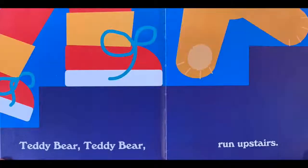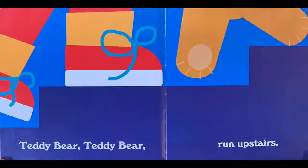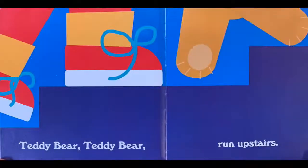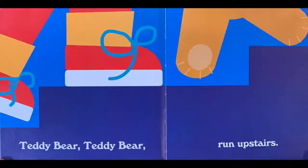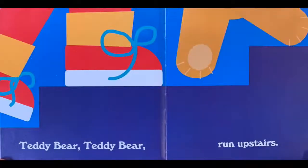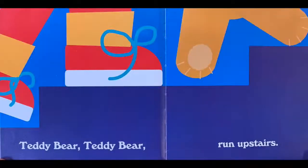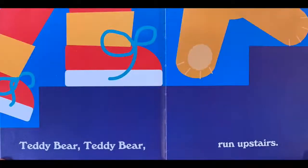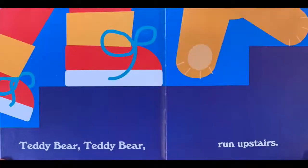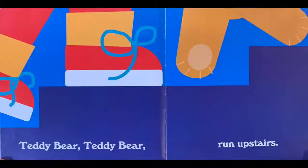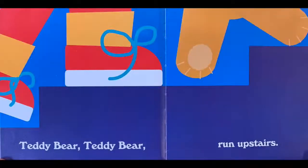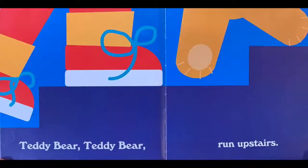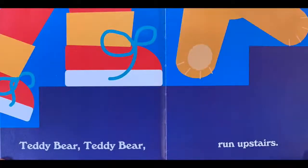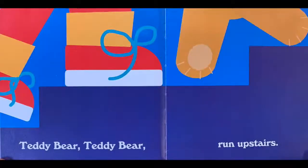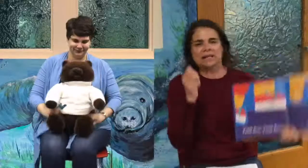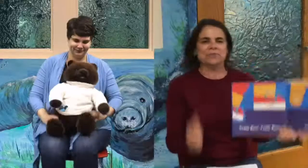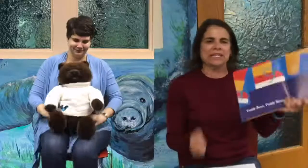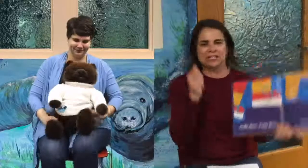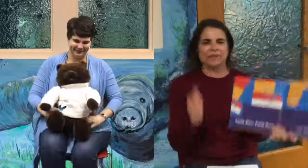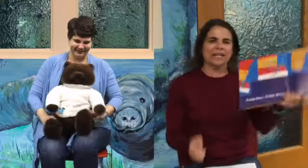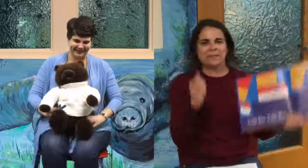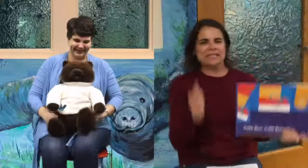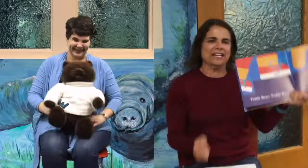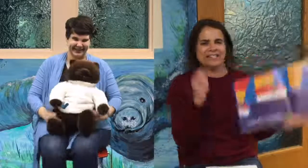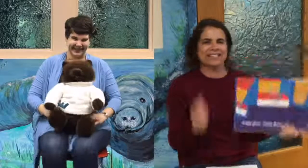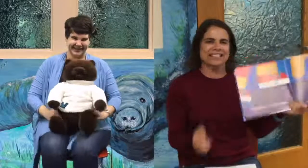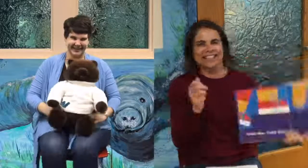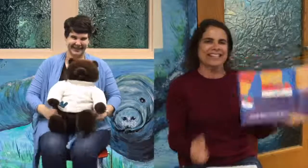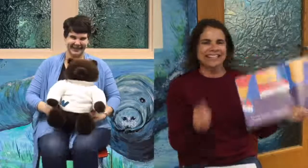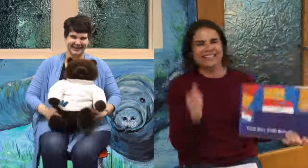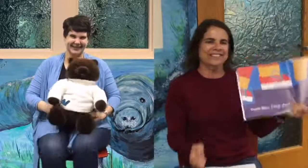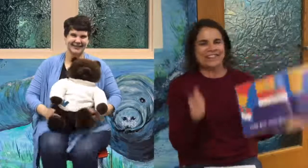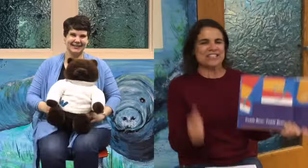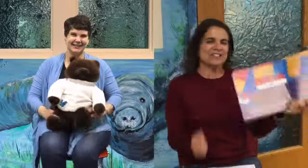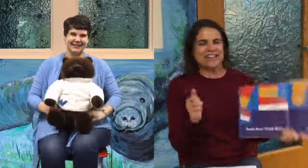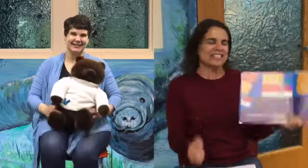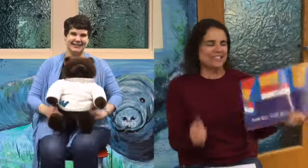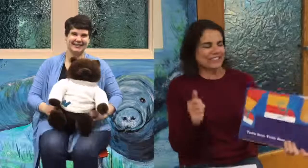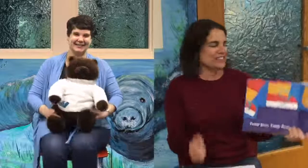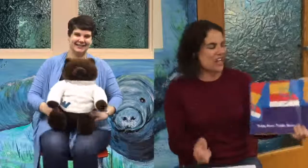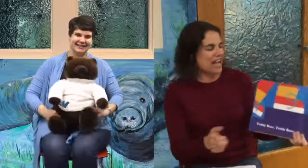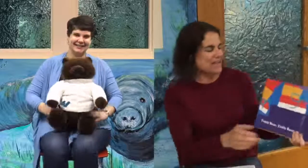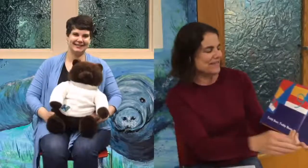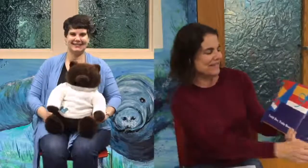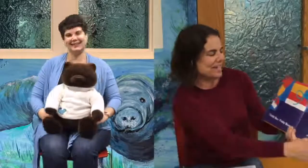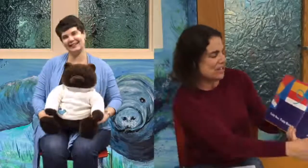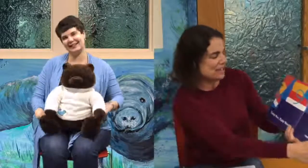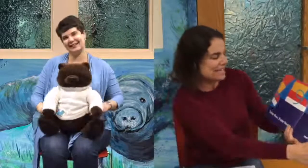Teddy bear, run upstairs. Let's all run. Pretend you're running upstairs. Faster, faster. Good job. Are you at the top?